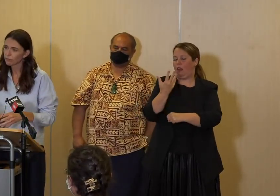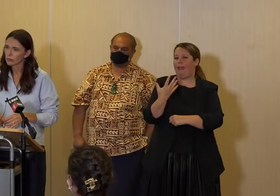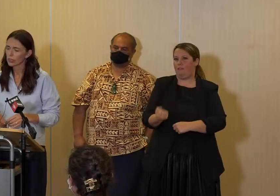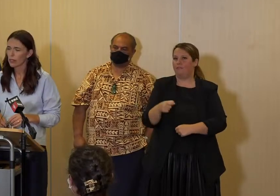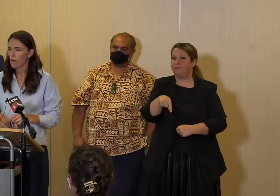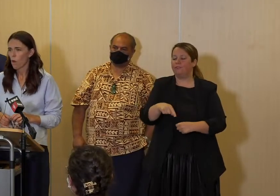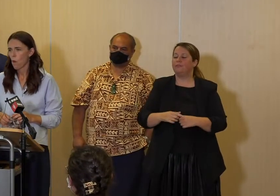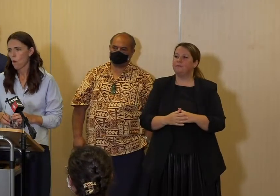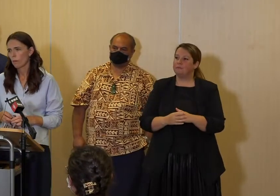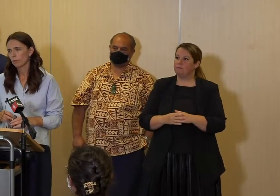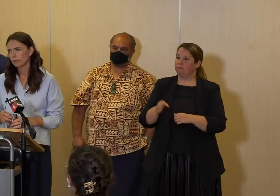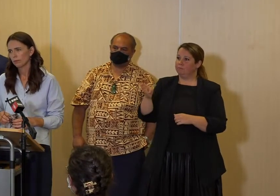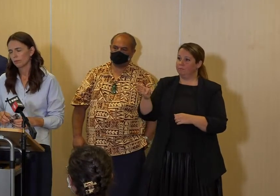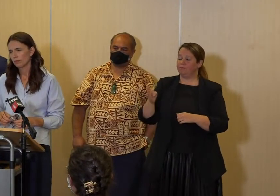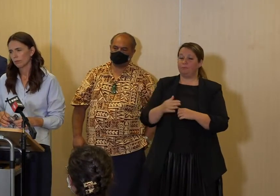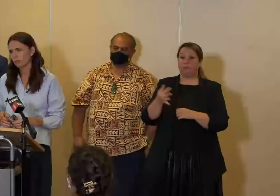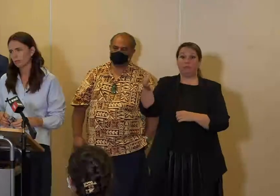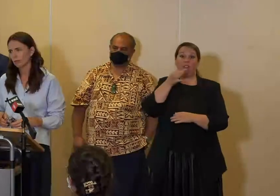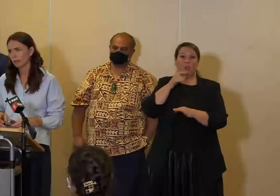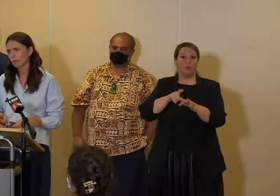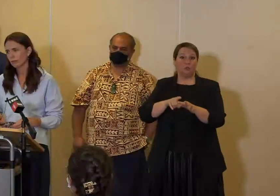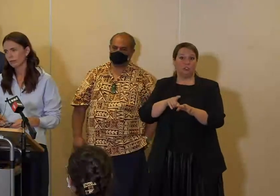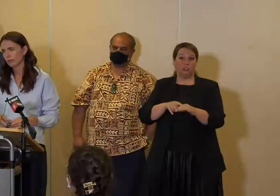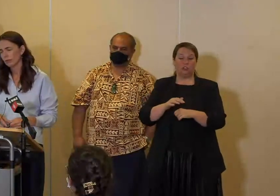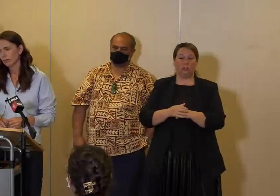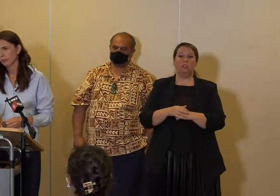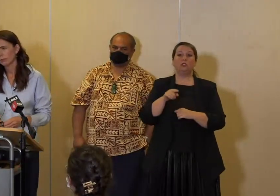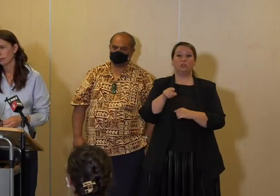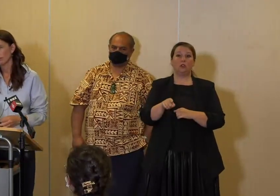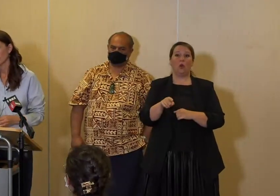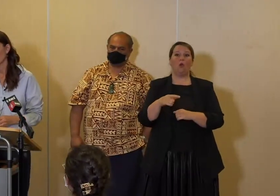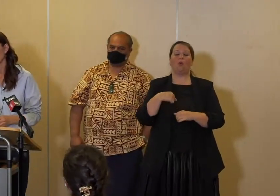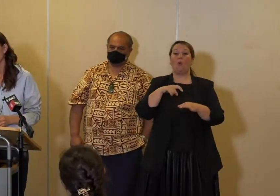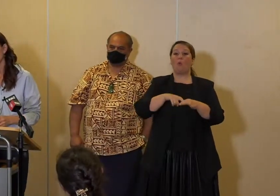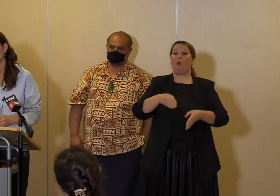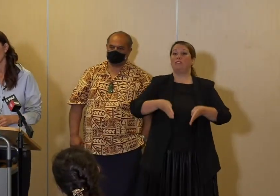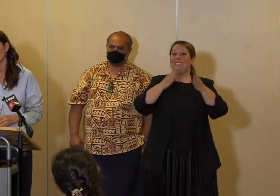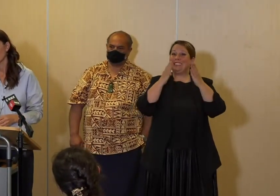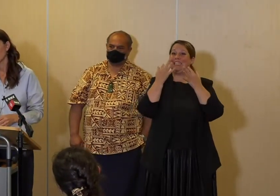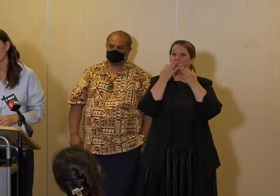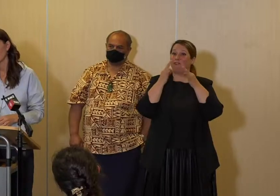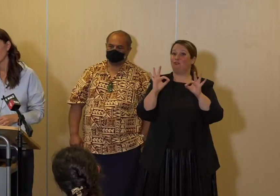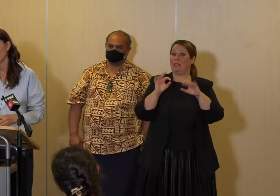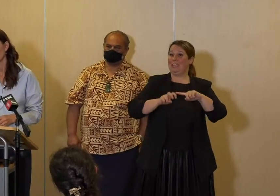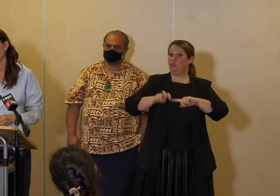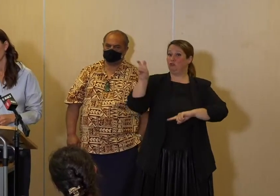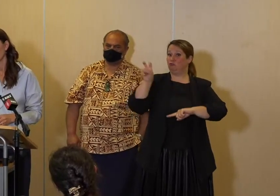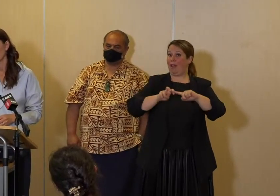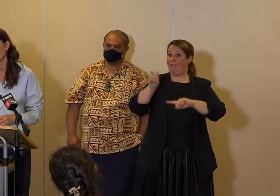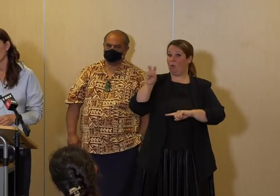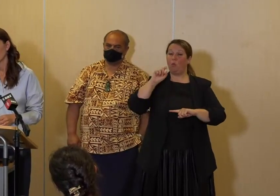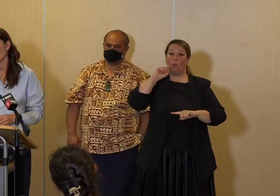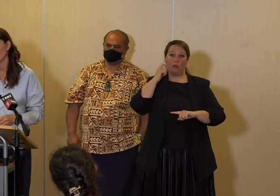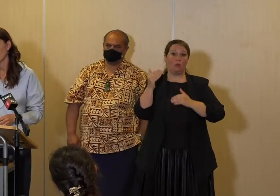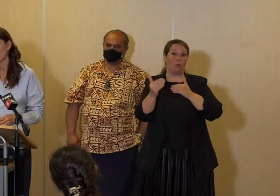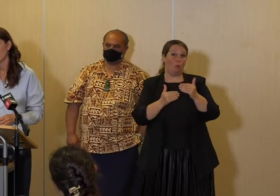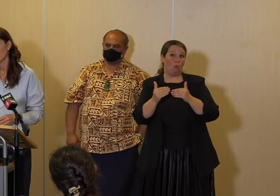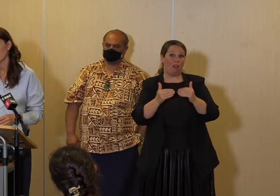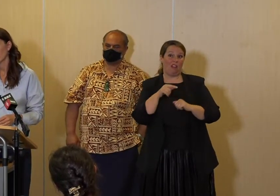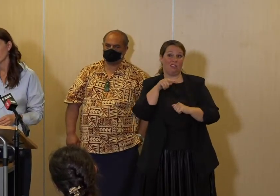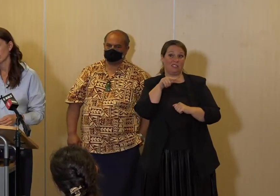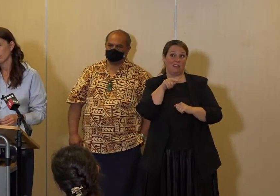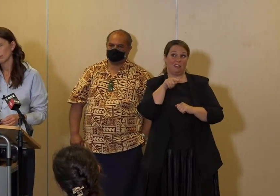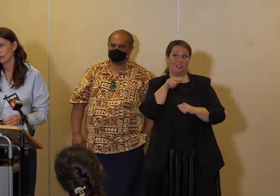you review the quarantine-free travel arrangements with the islands in light of